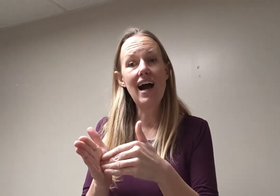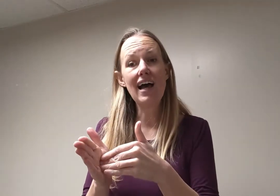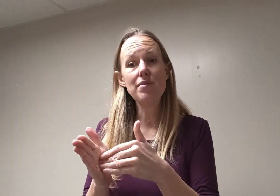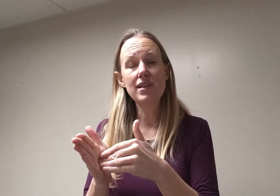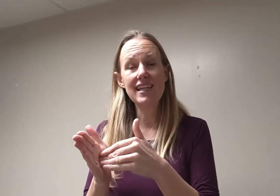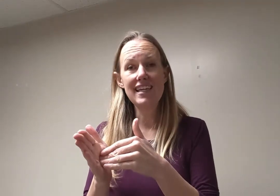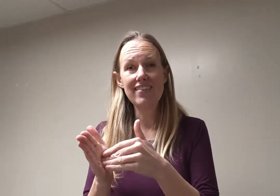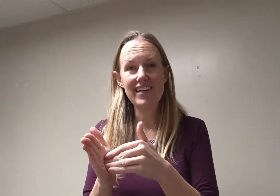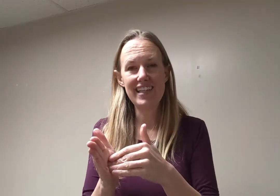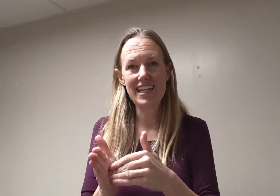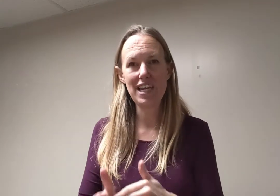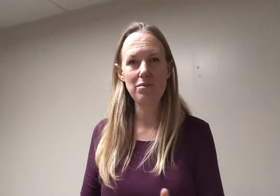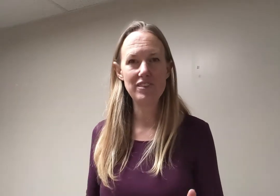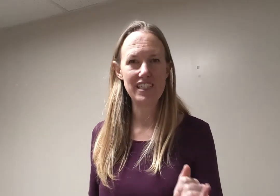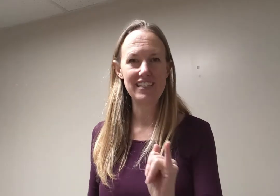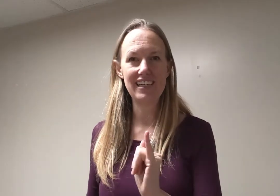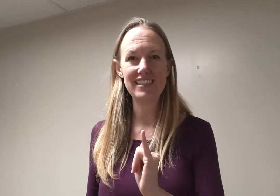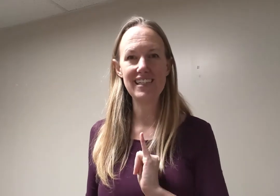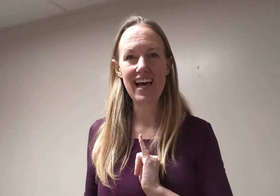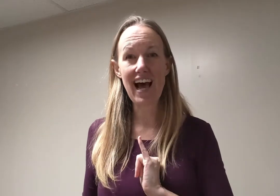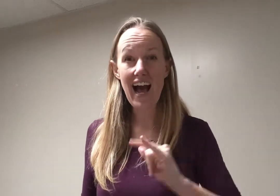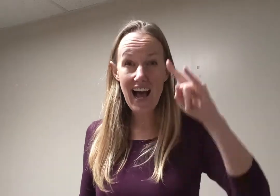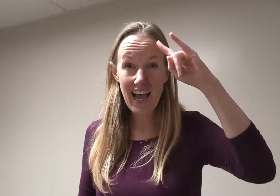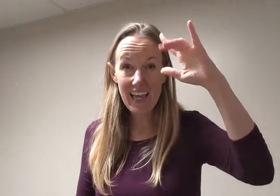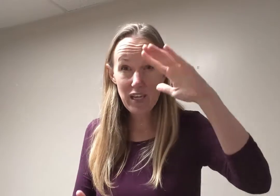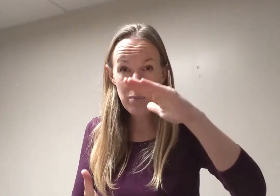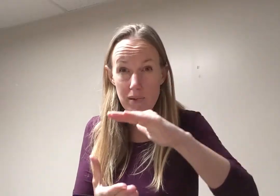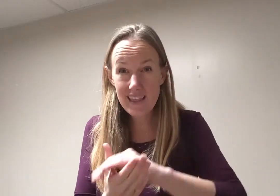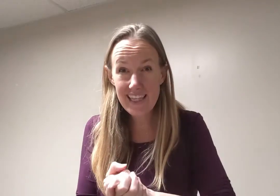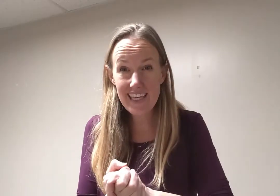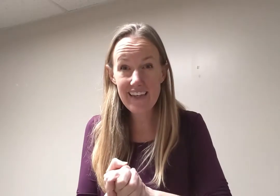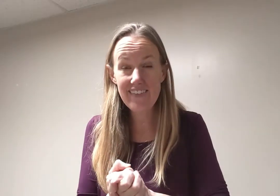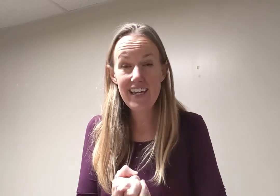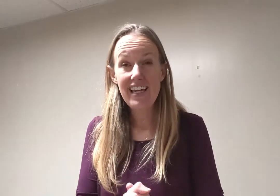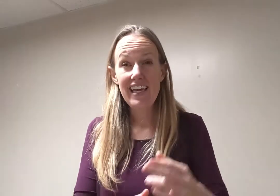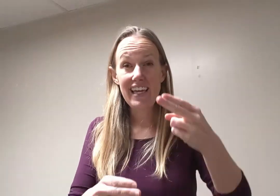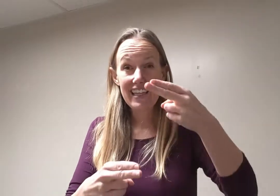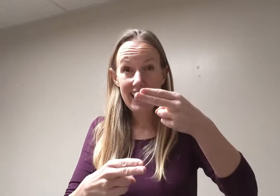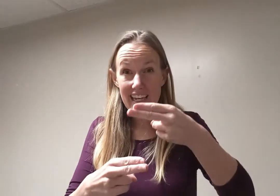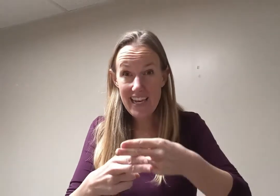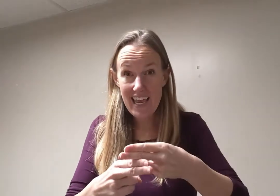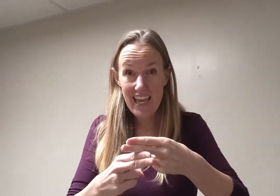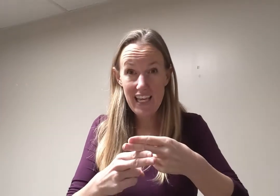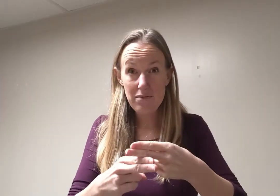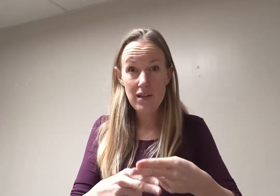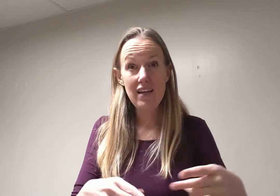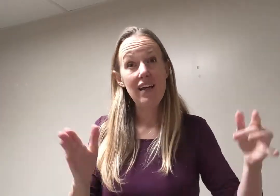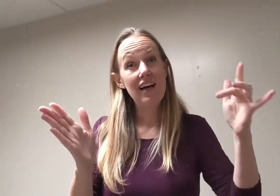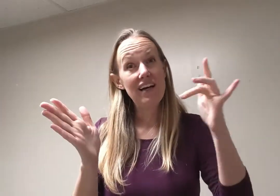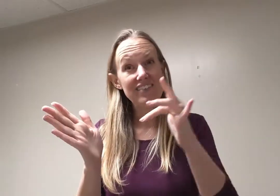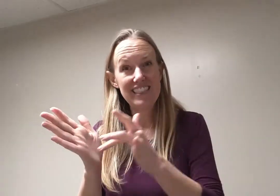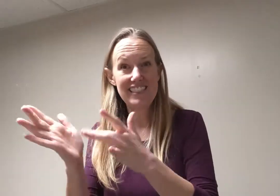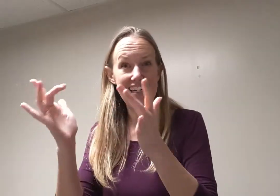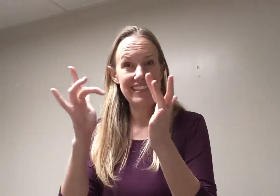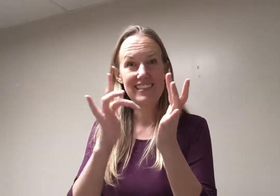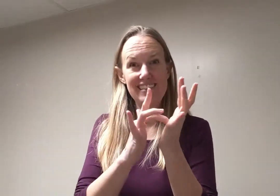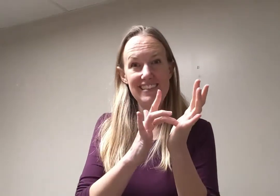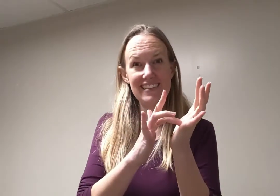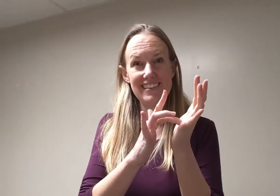I believe in the name of Jesus. I believe in the name of Jesus. Okay,